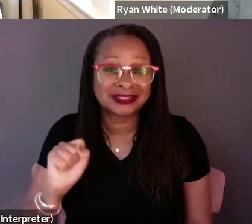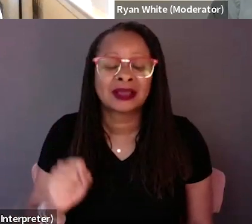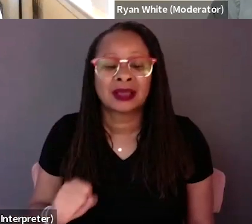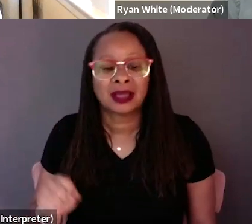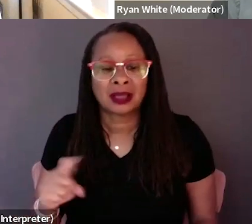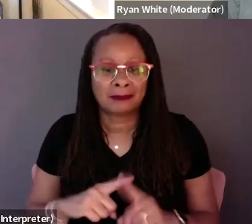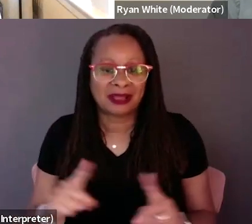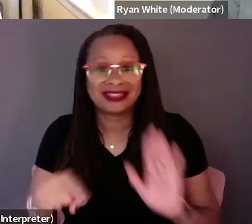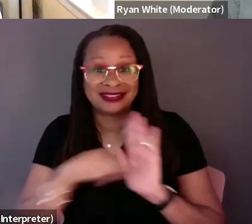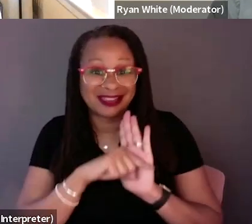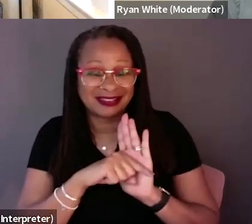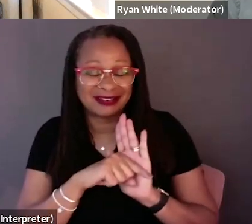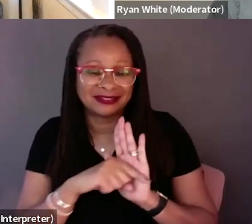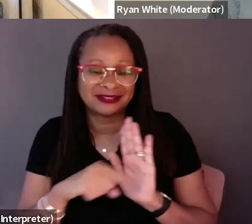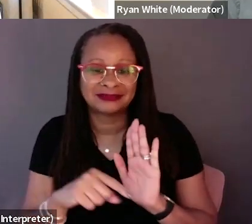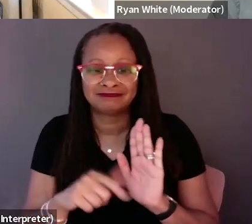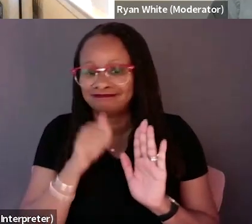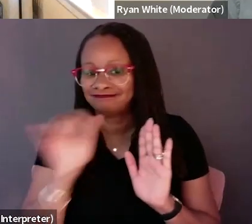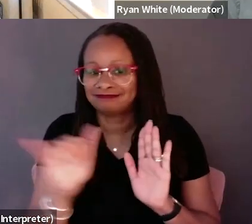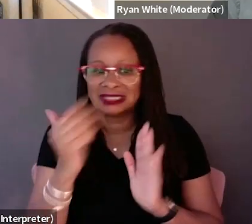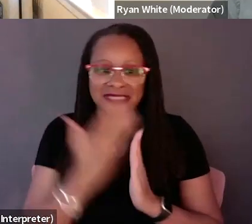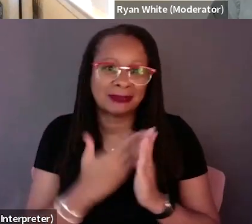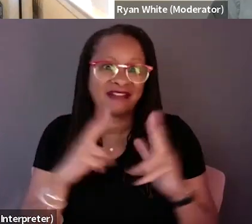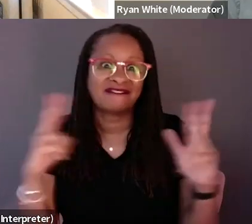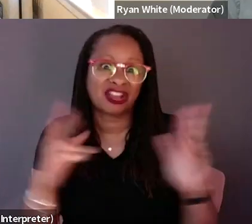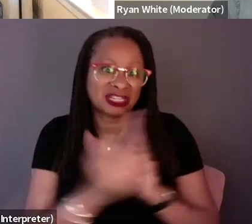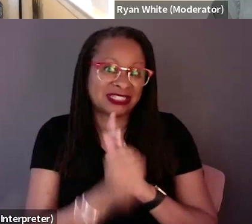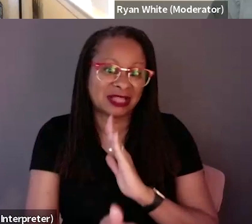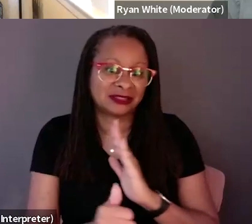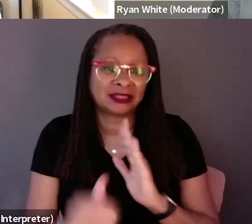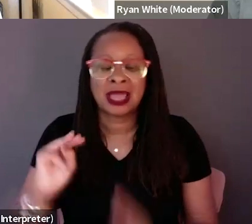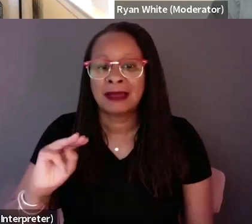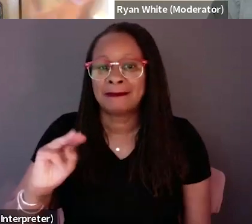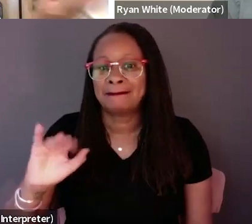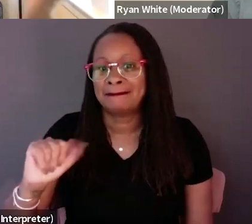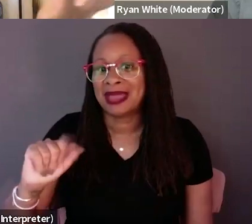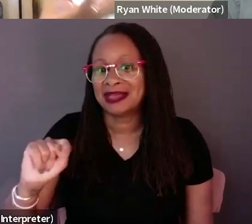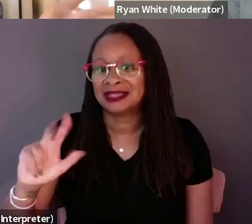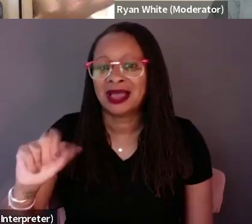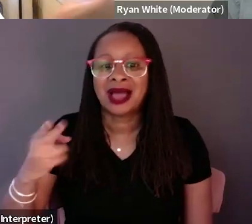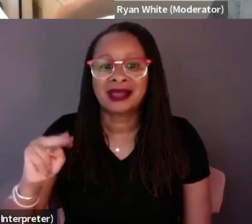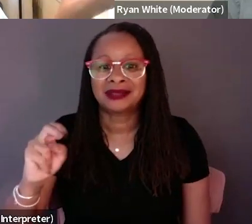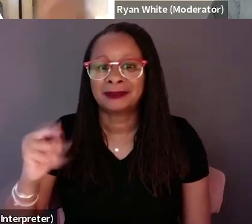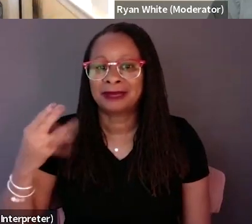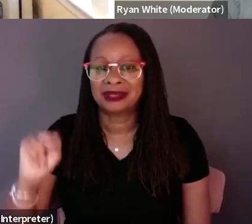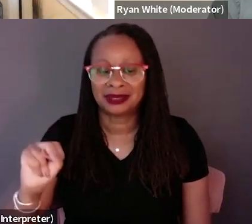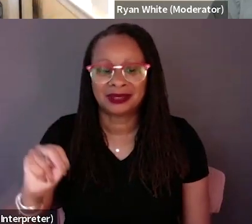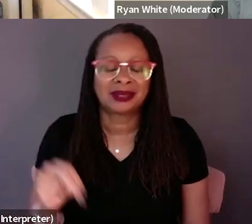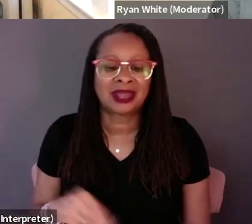with the downside that, unlike some of my super talented, Matt Heineman and super